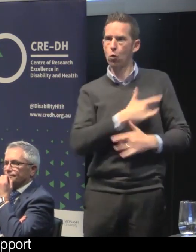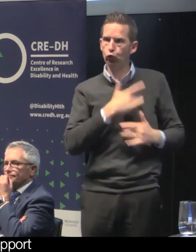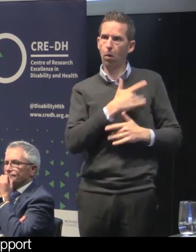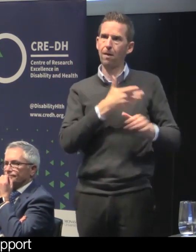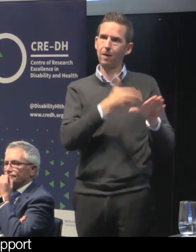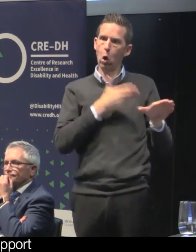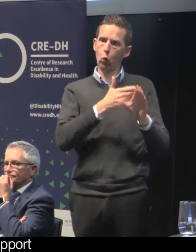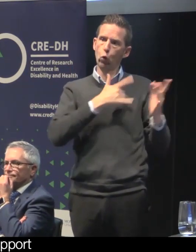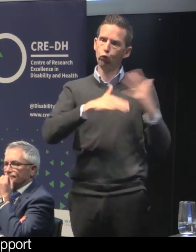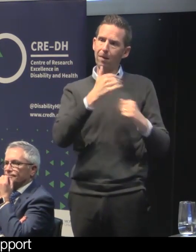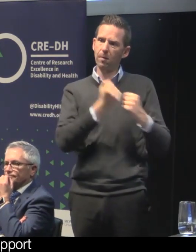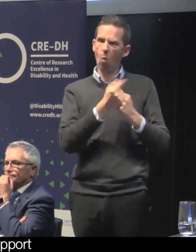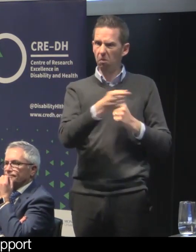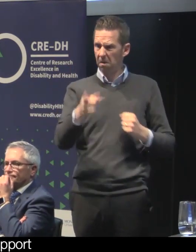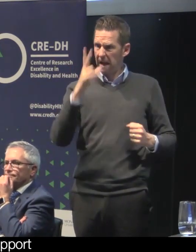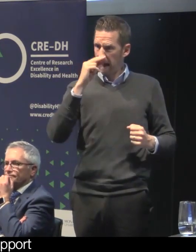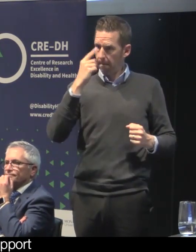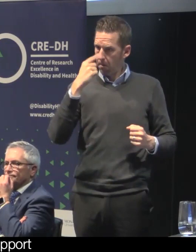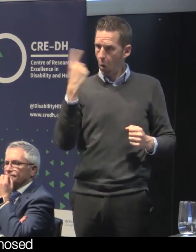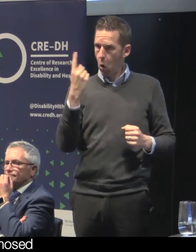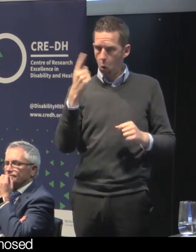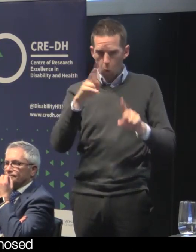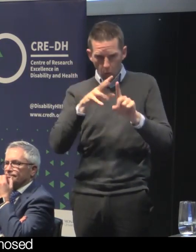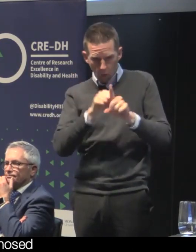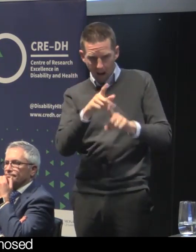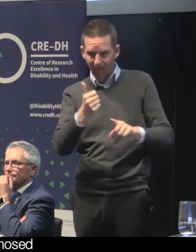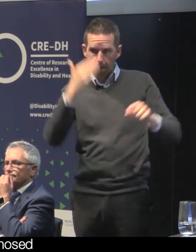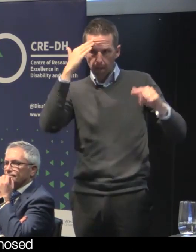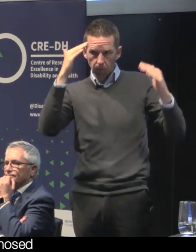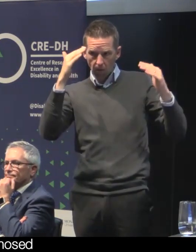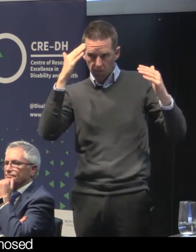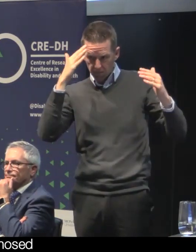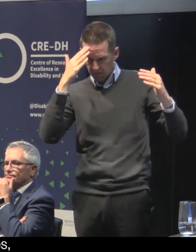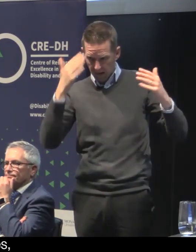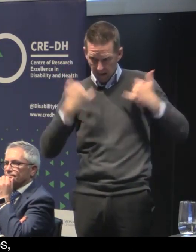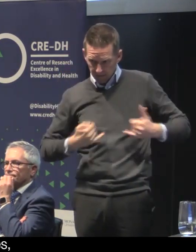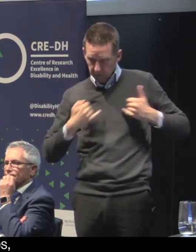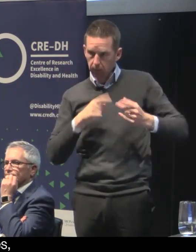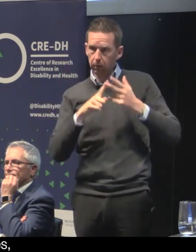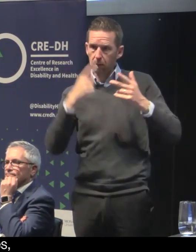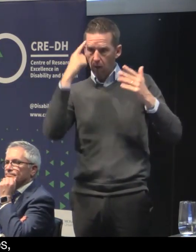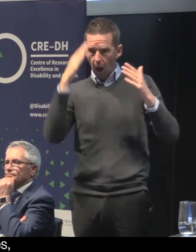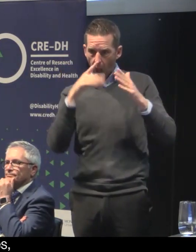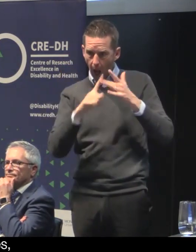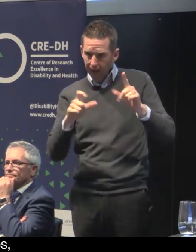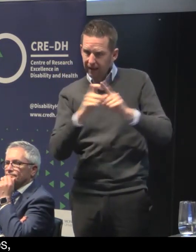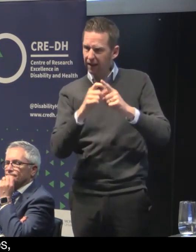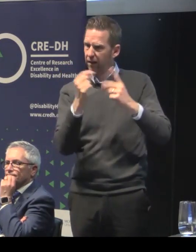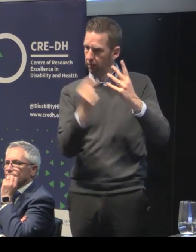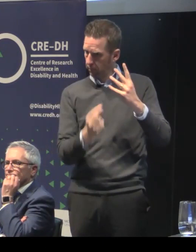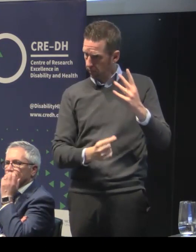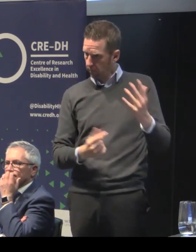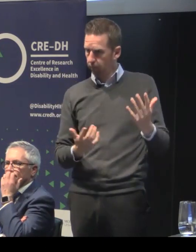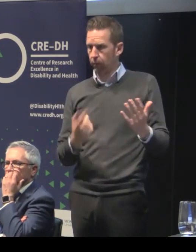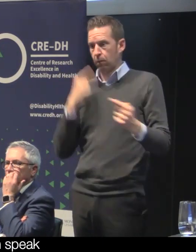support, especially for young people who've been diagnosed with different kinds of mental illness, but also with intellectual disability, learning difficulties, that kind of thing. I